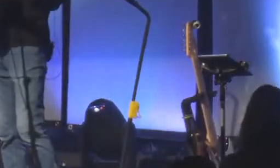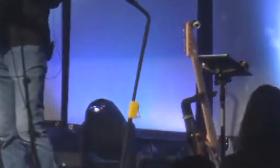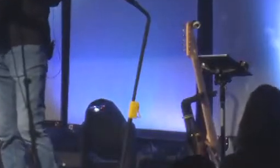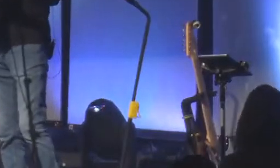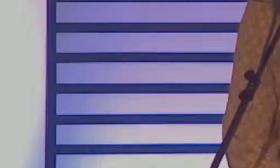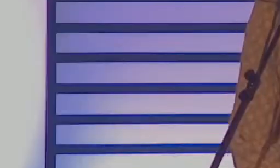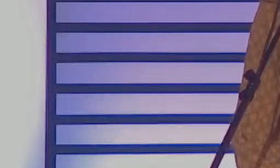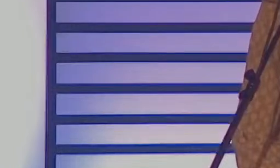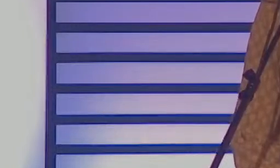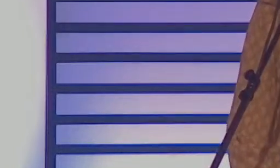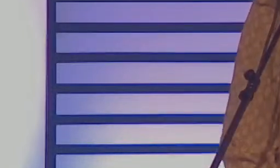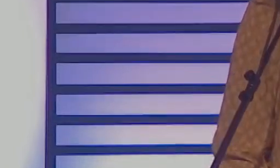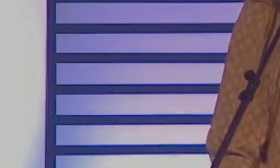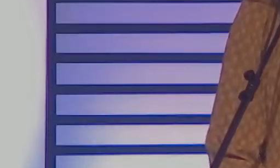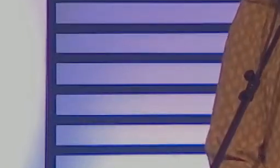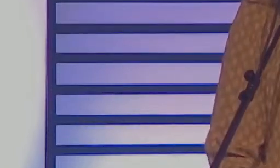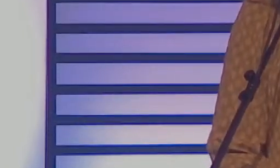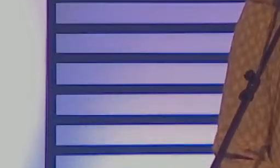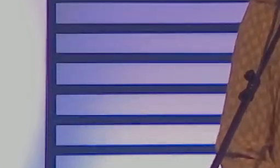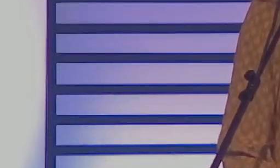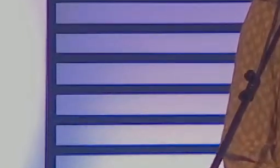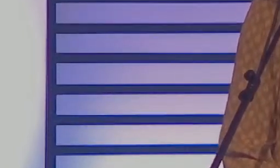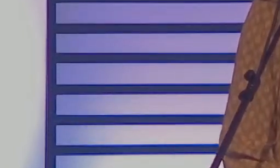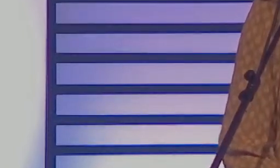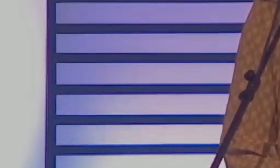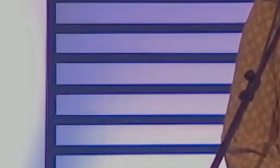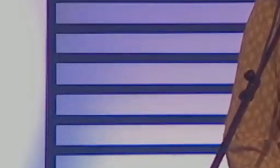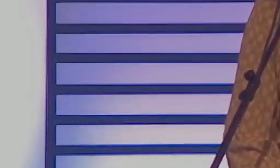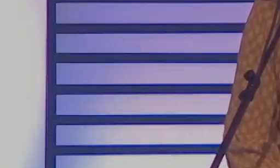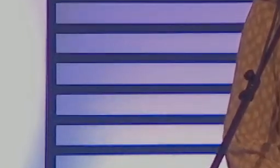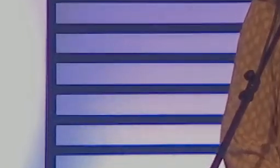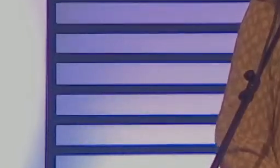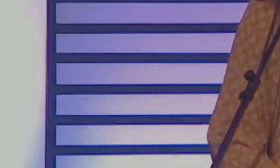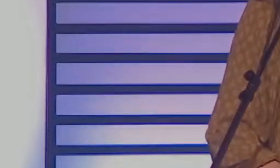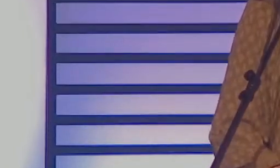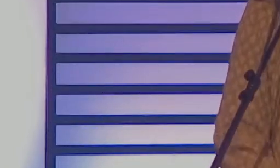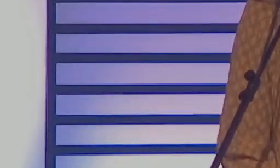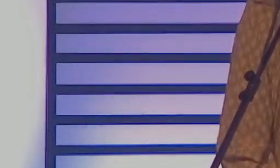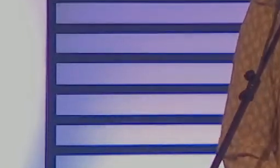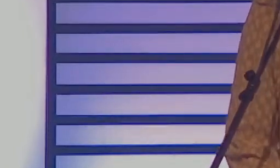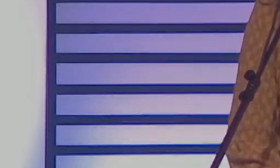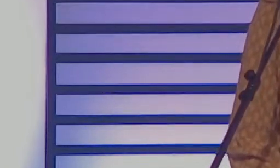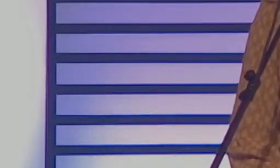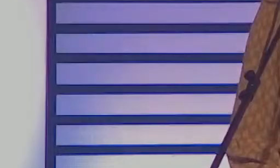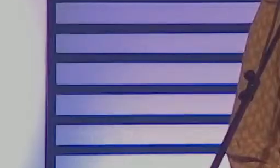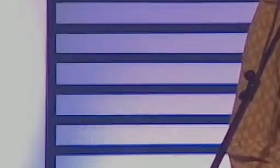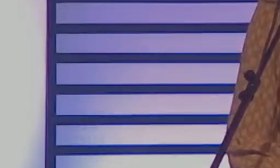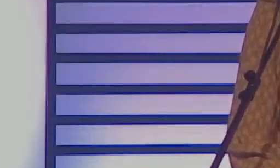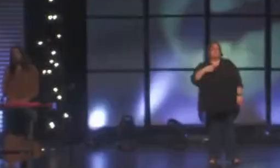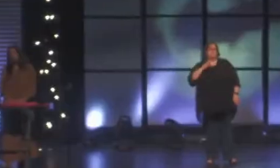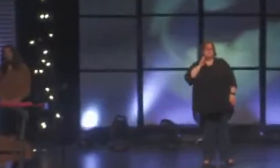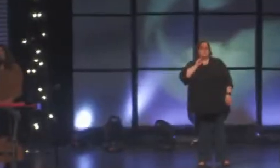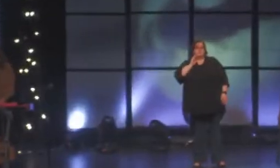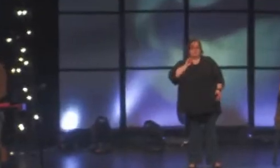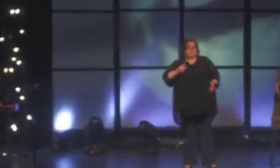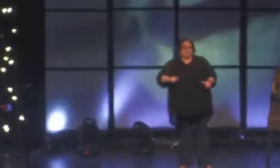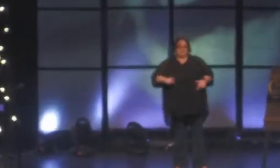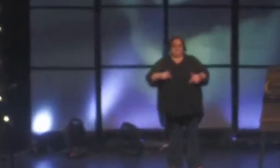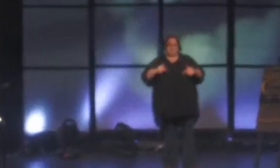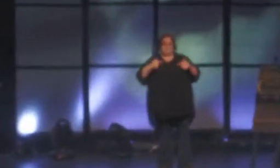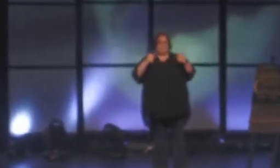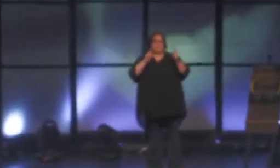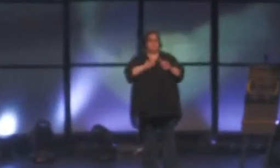I kept others at a distance, those who